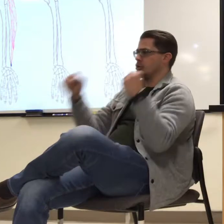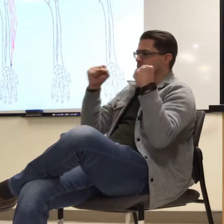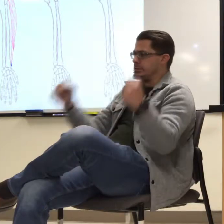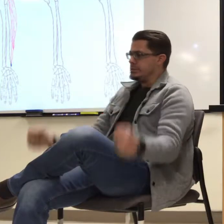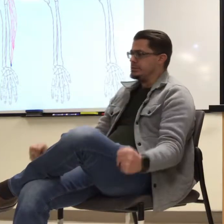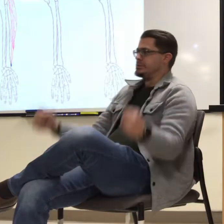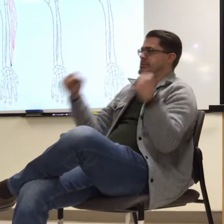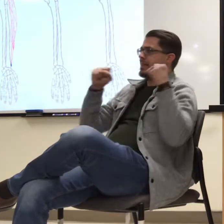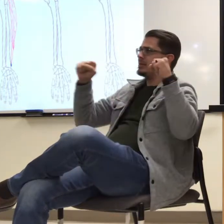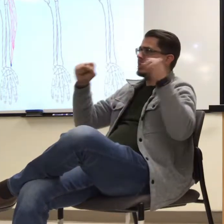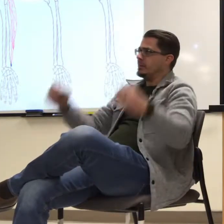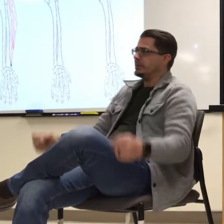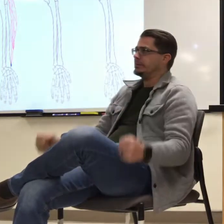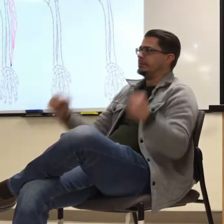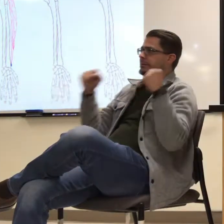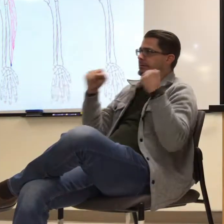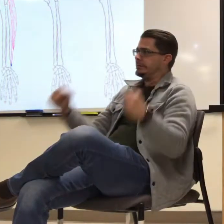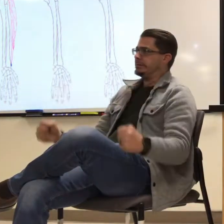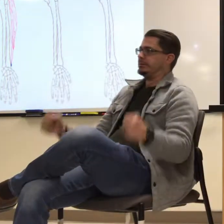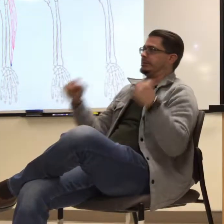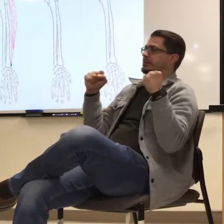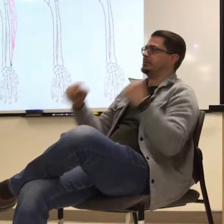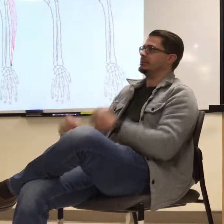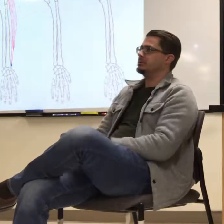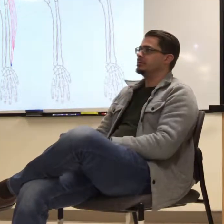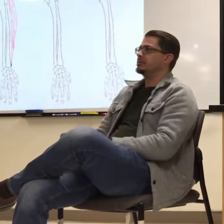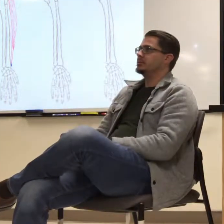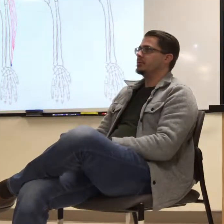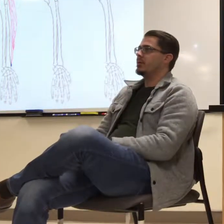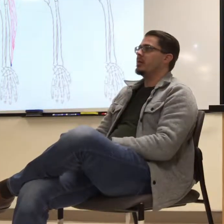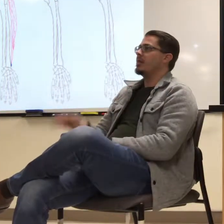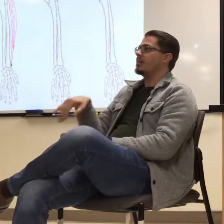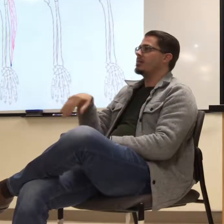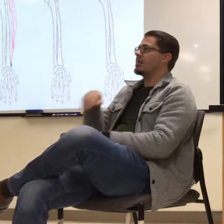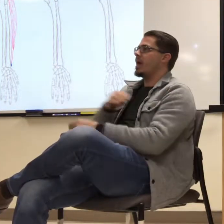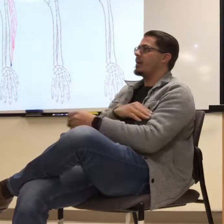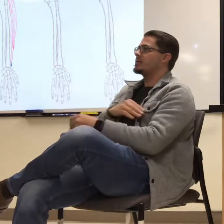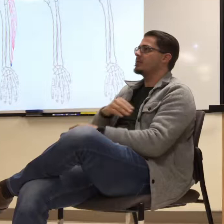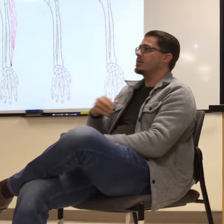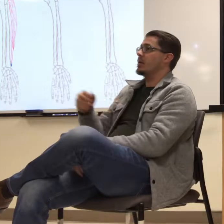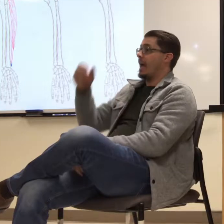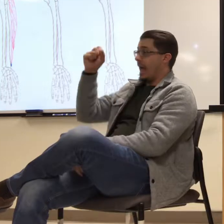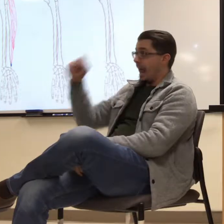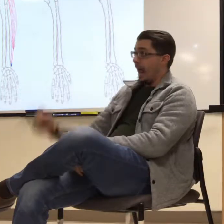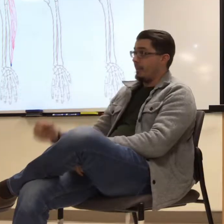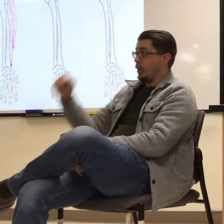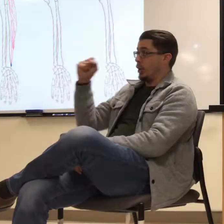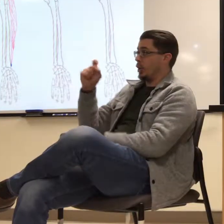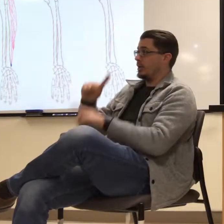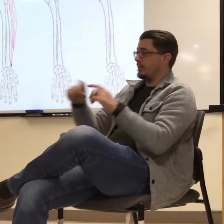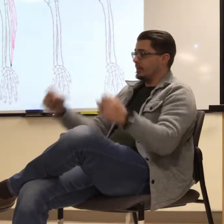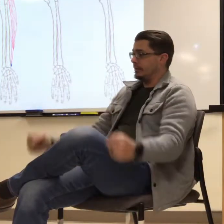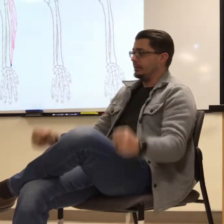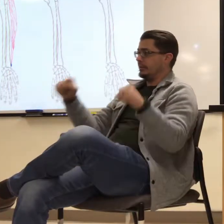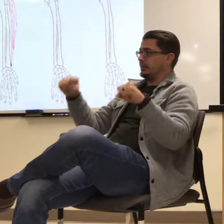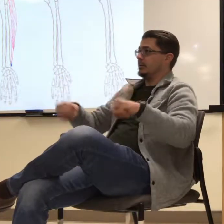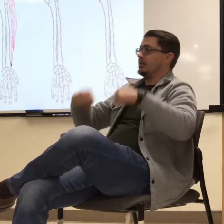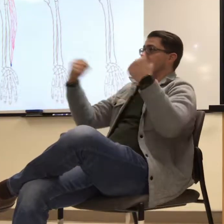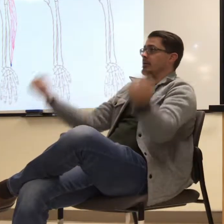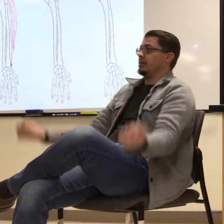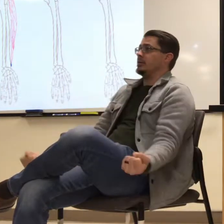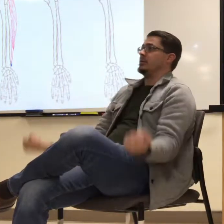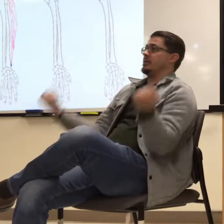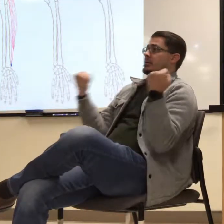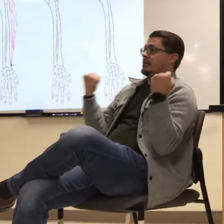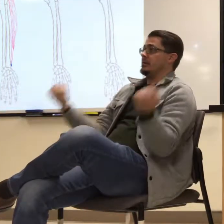gym. Or a hammer curl is different from a regular curl where you're fully supinated and you curl.